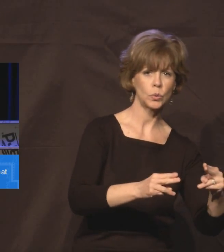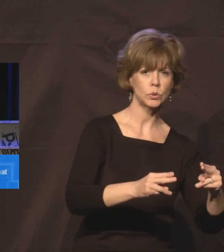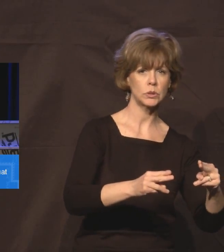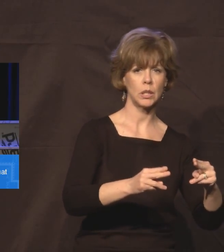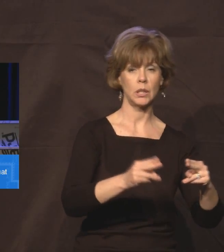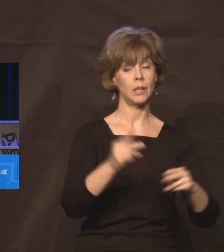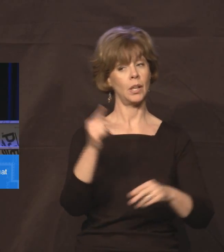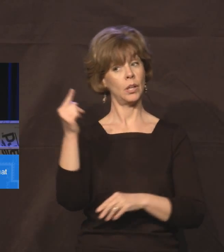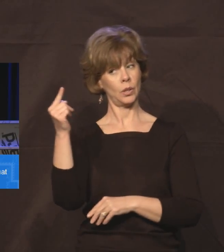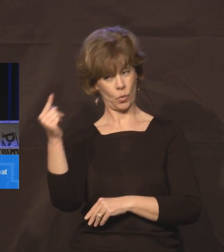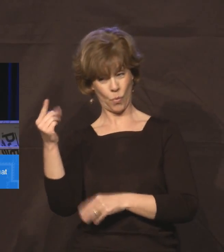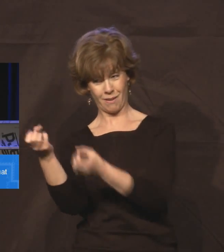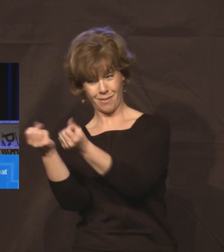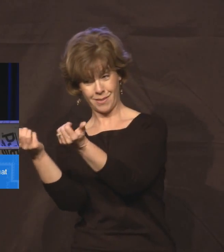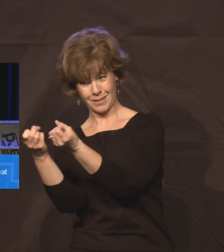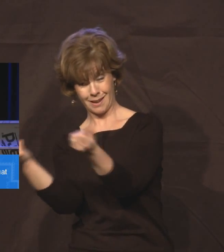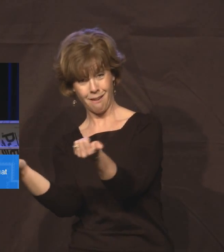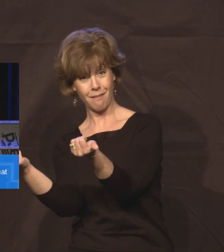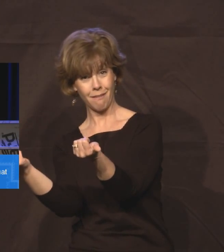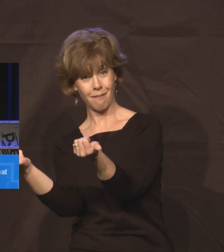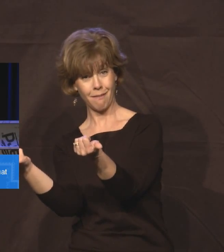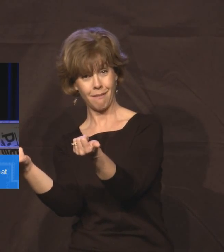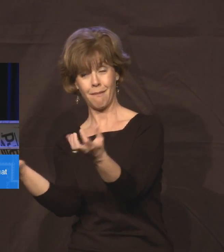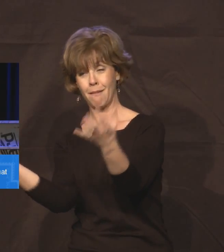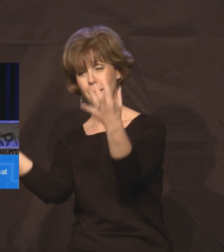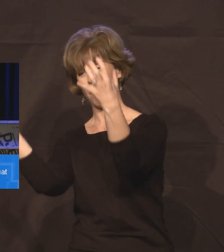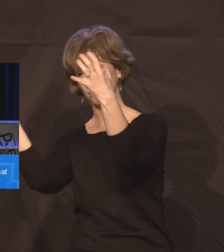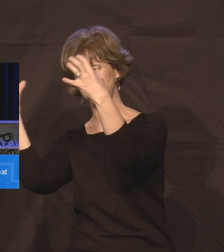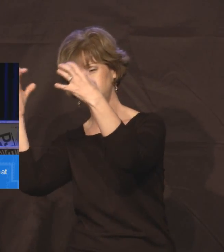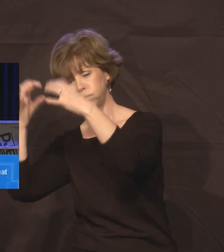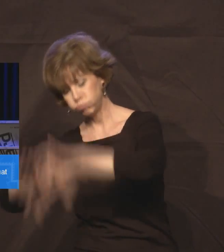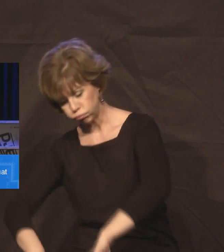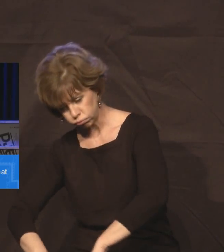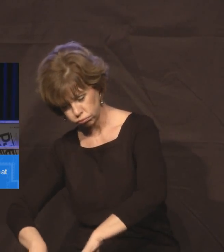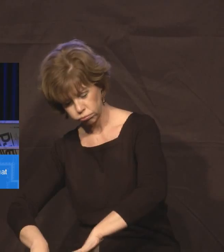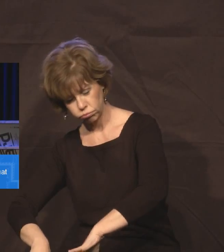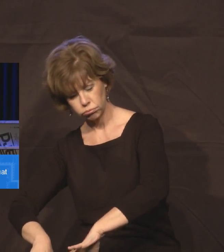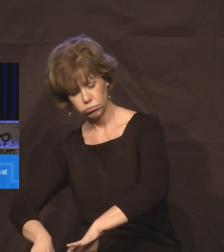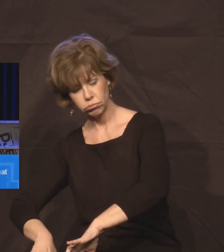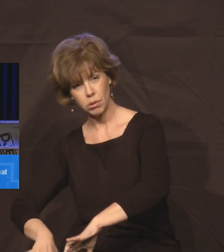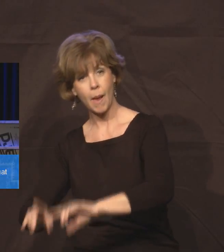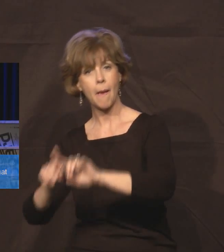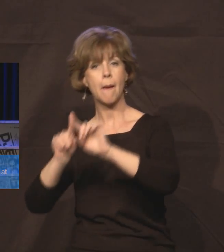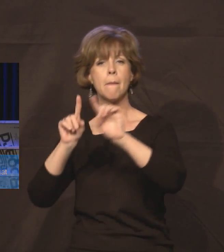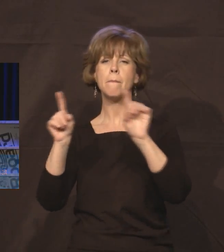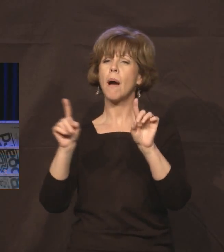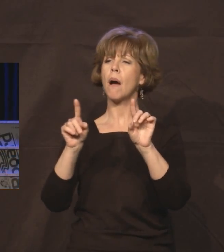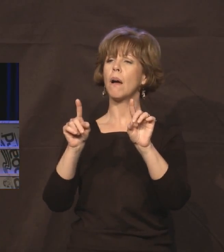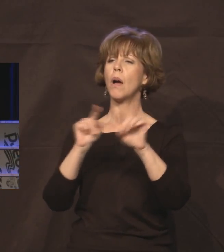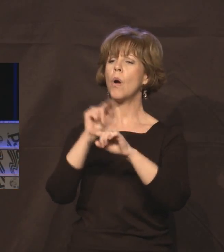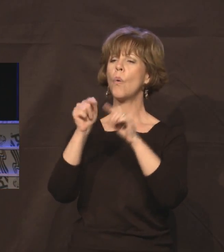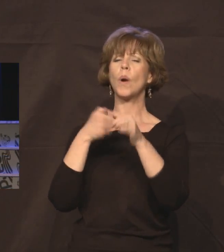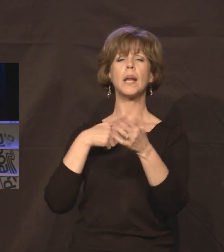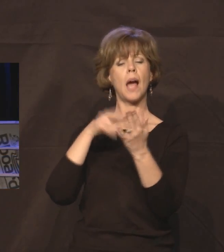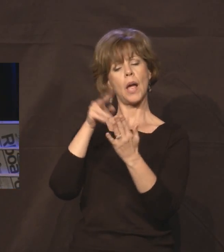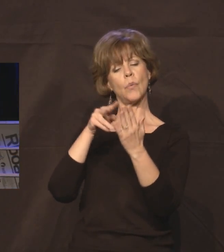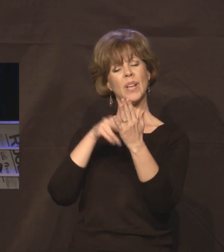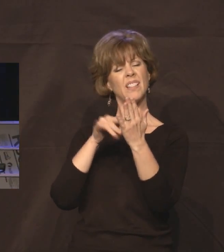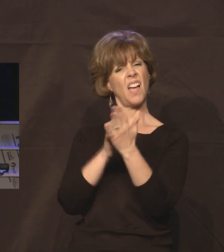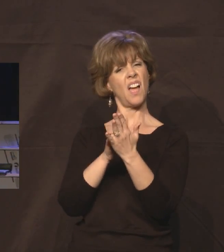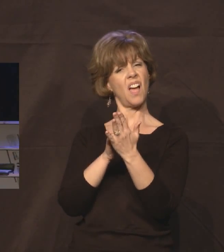who didn't apply it, it says it will collapse with a mighty crash. But when I read that, the first thing I notice is just